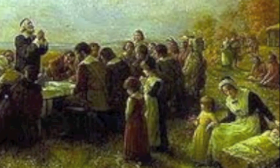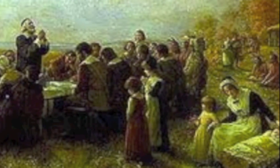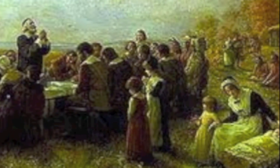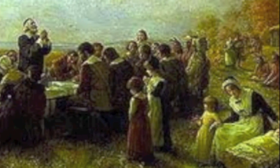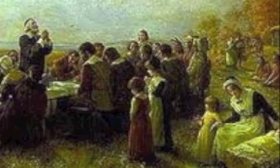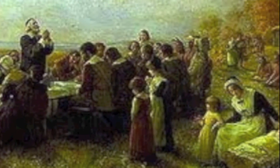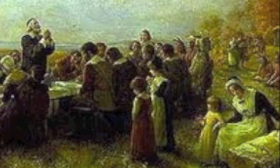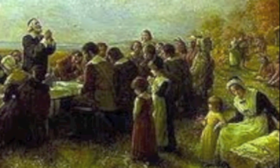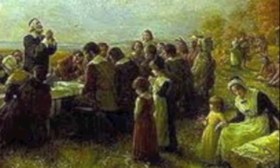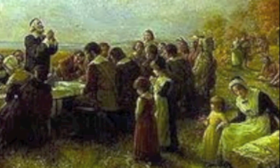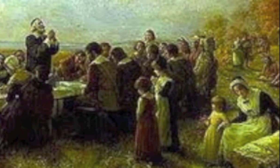suffering.